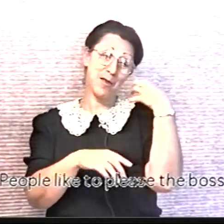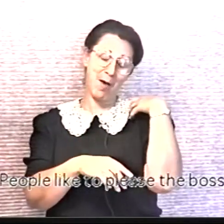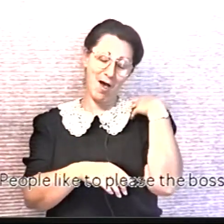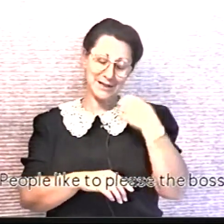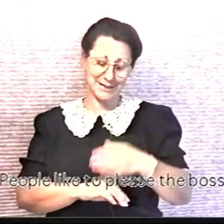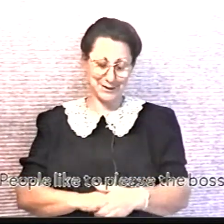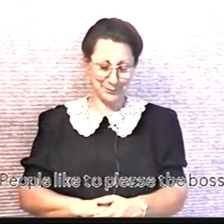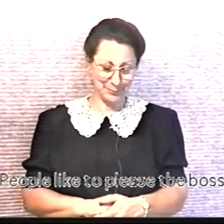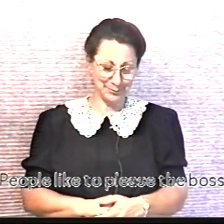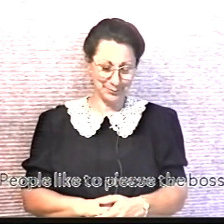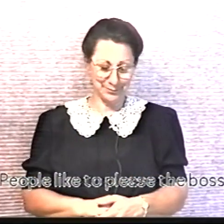boss.